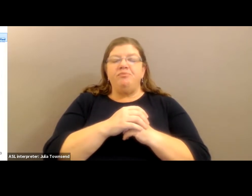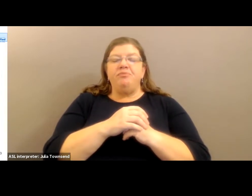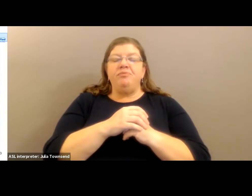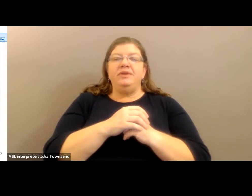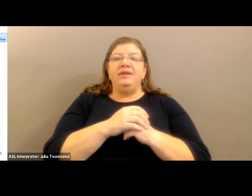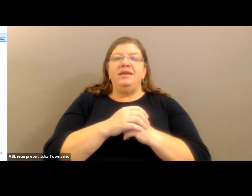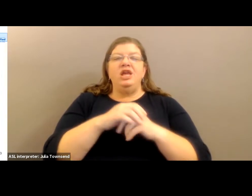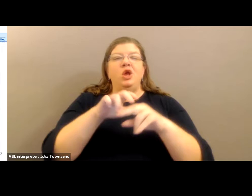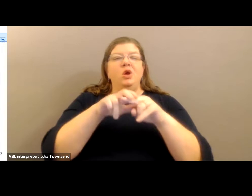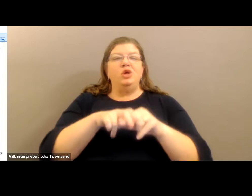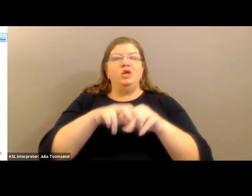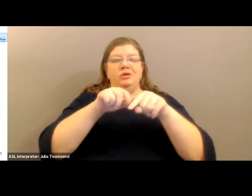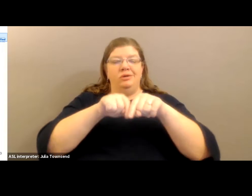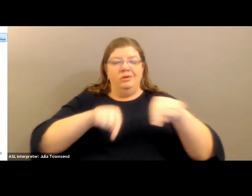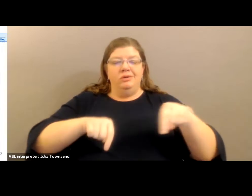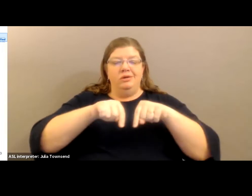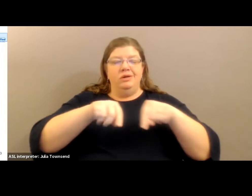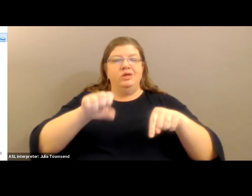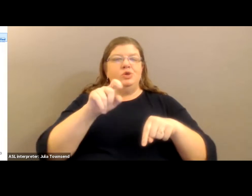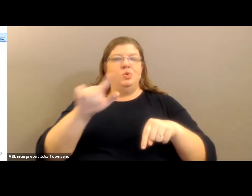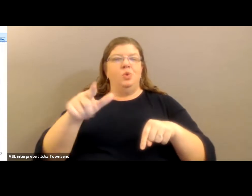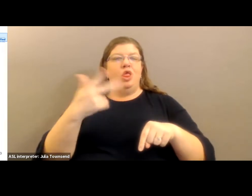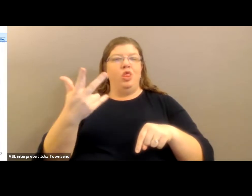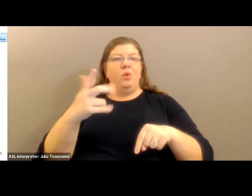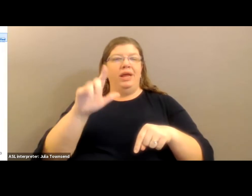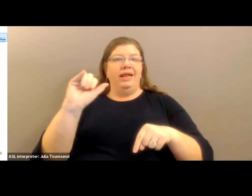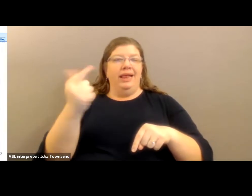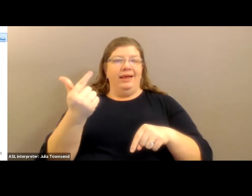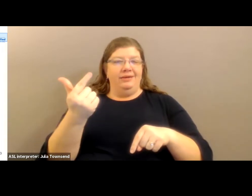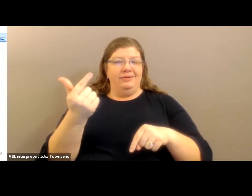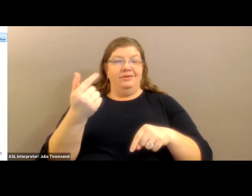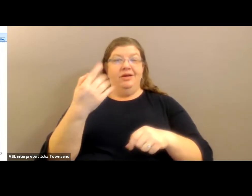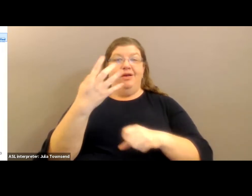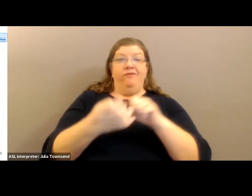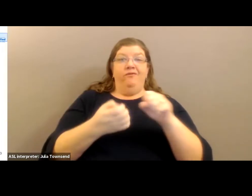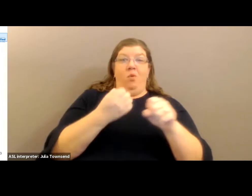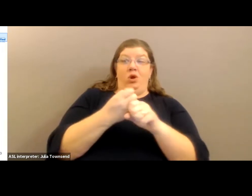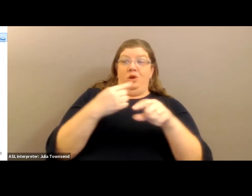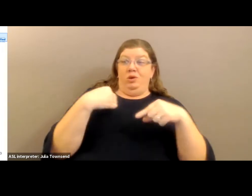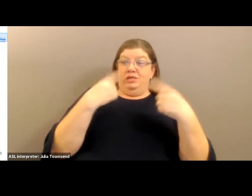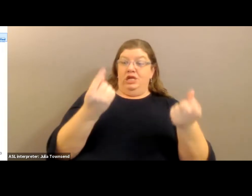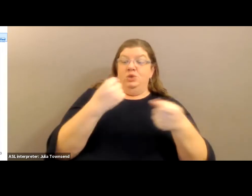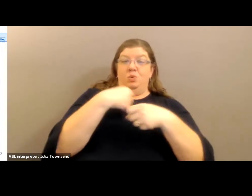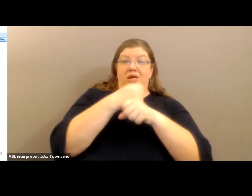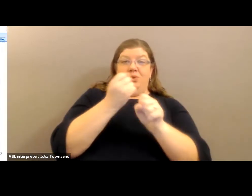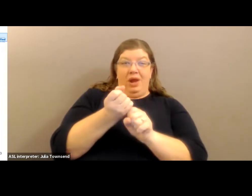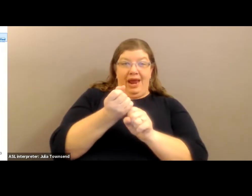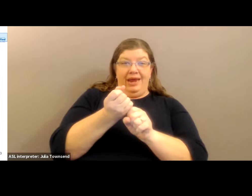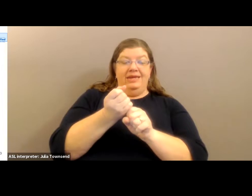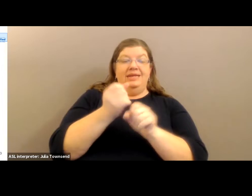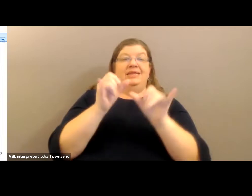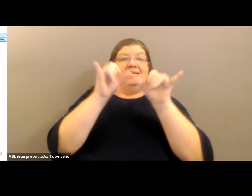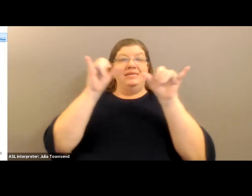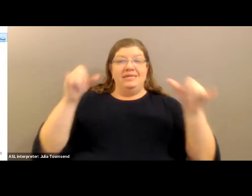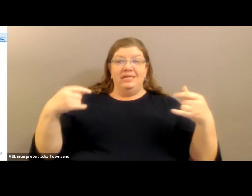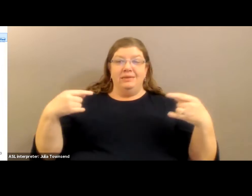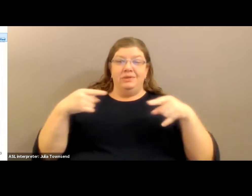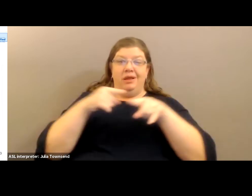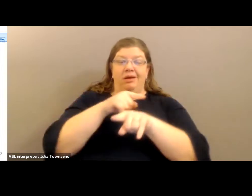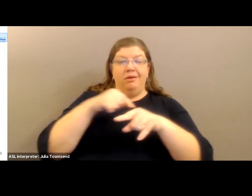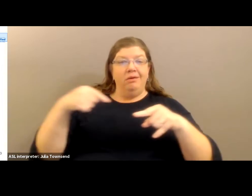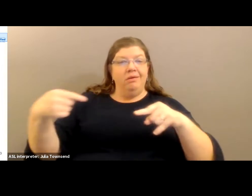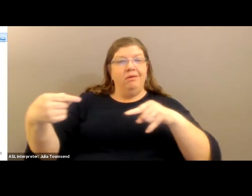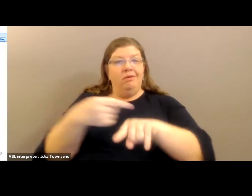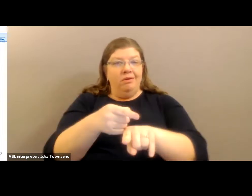3-legged stool. In the 4 years since we first created these interconnected systems of school-based mental